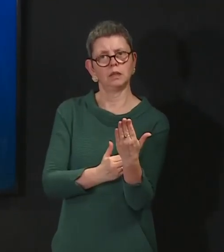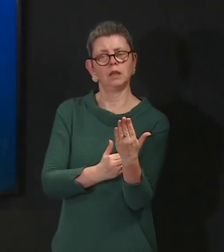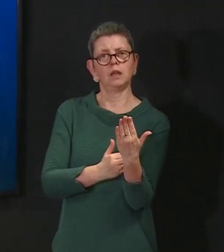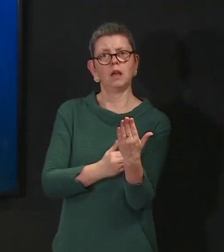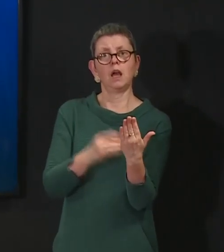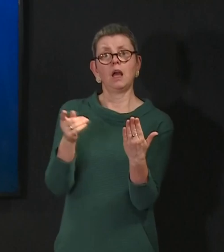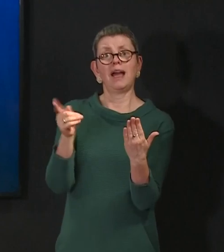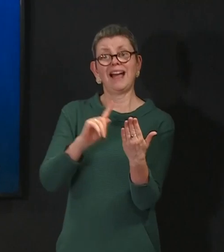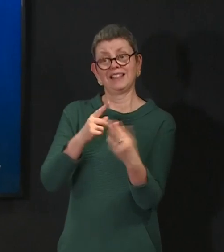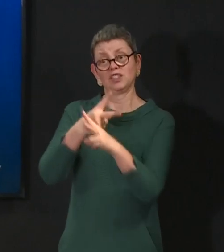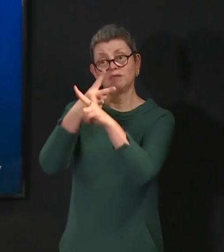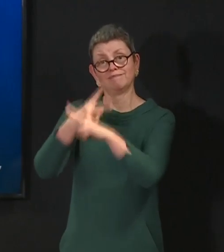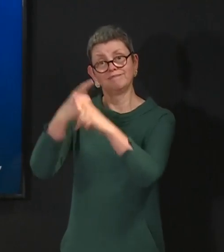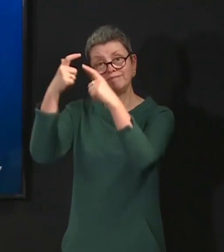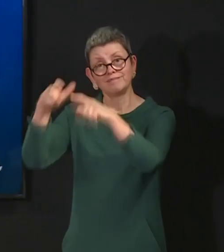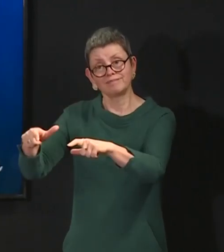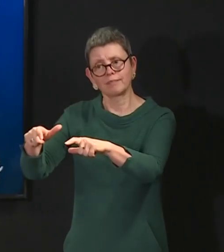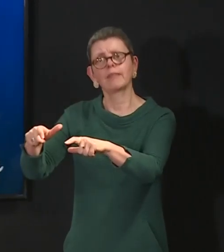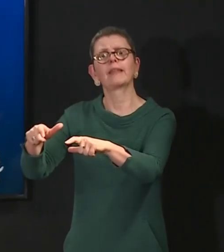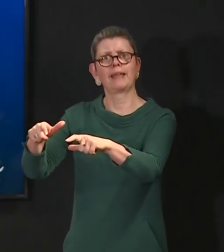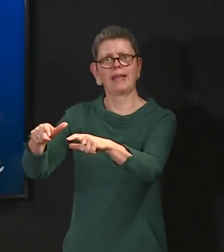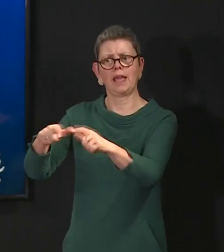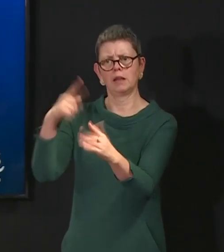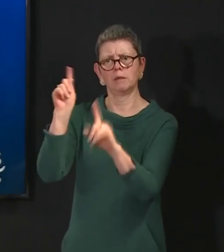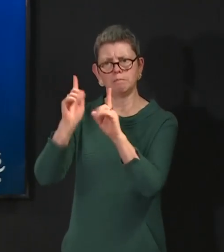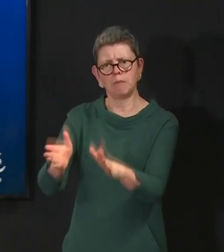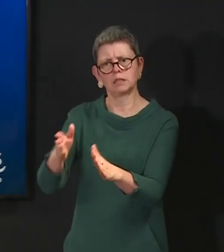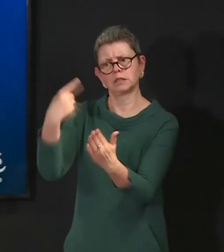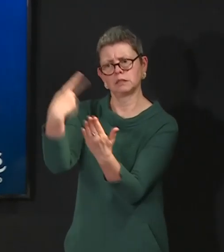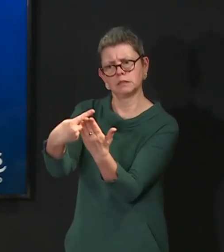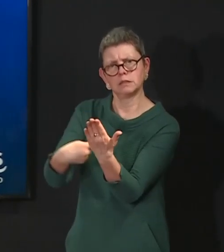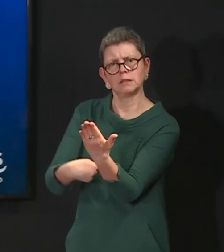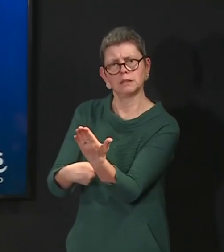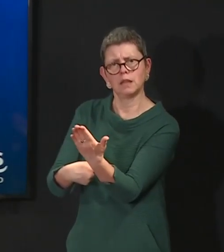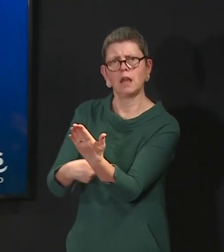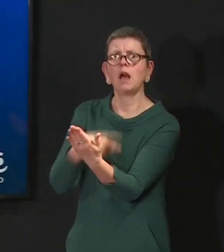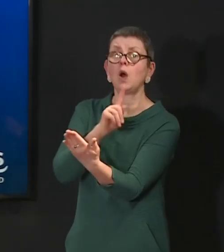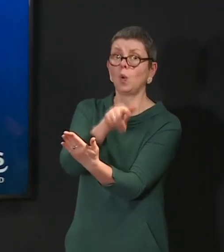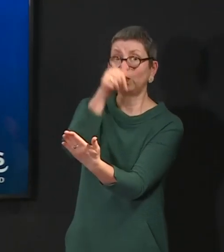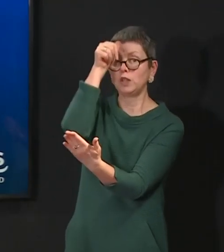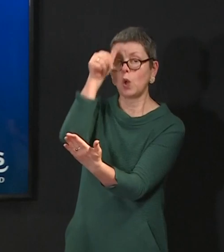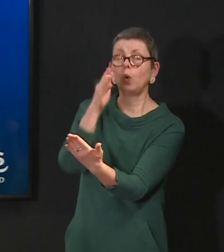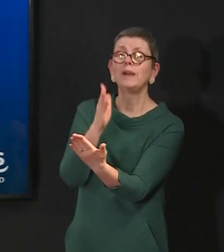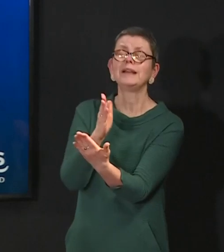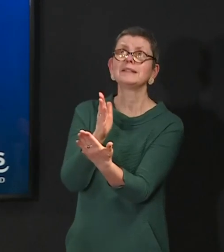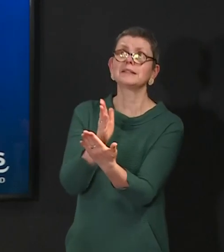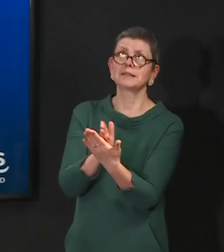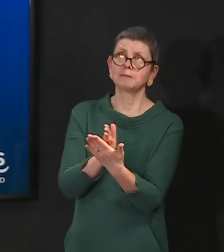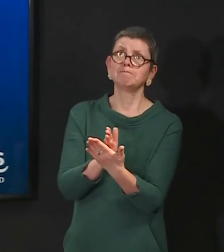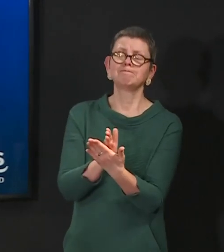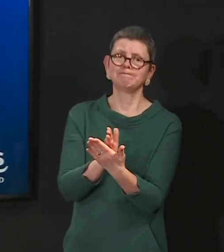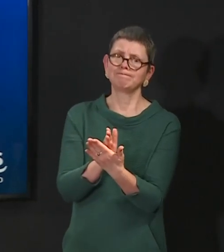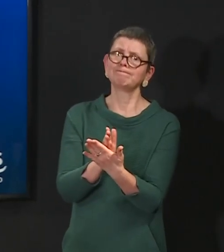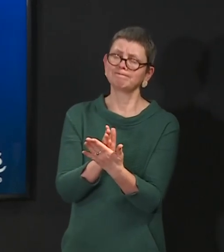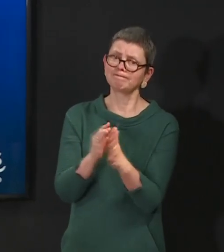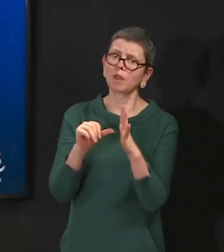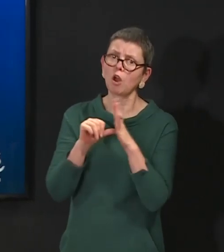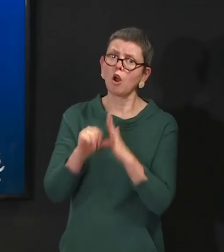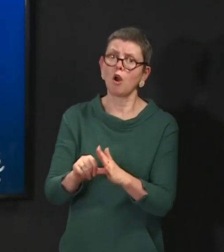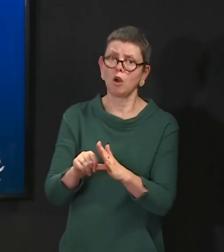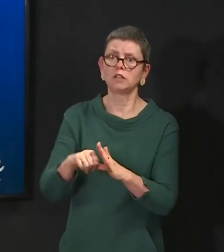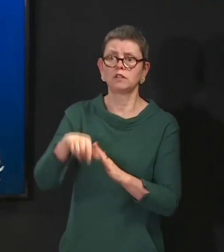be happening in our care homes, is causing a difficulty of some considerable extent to